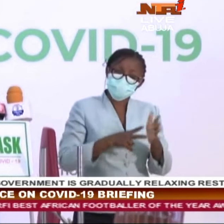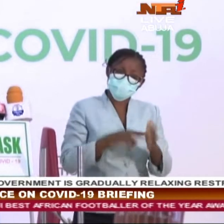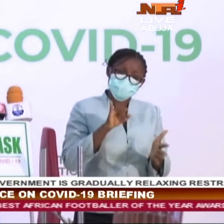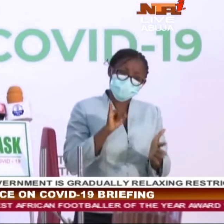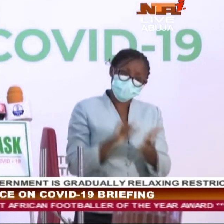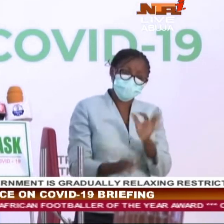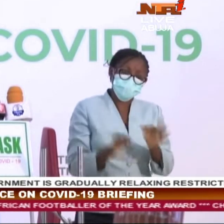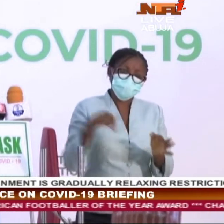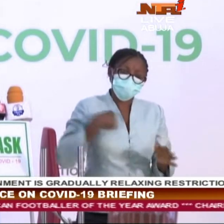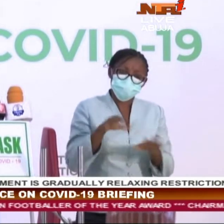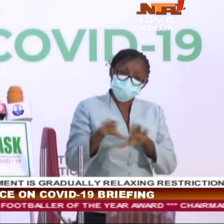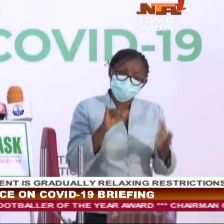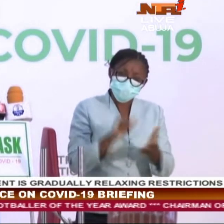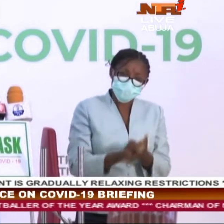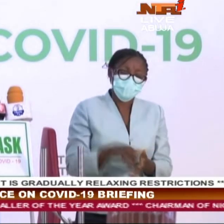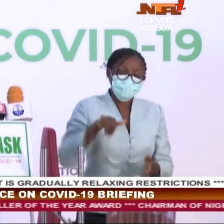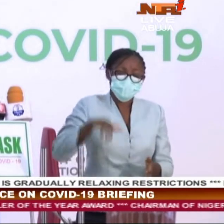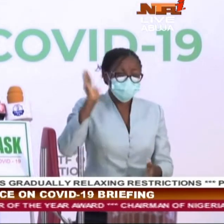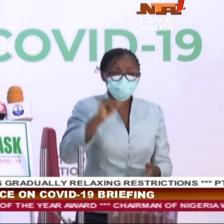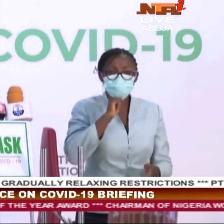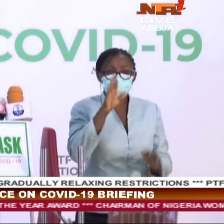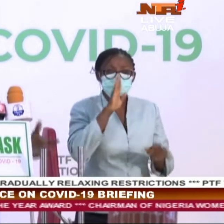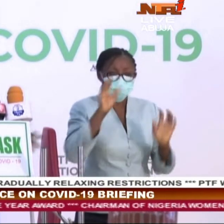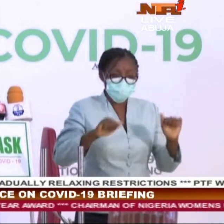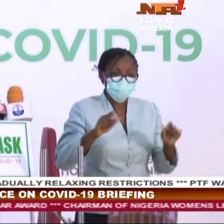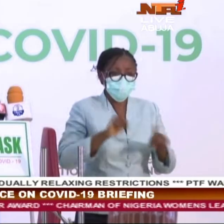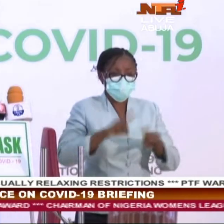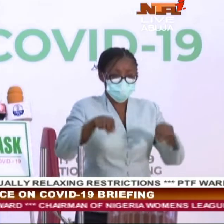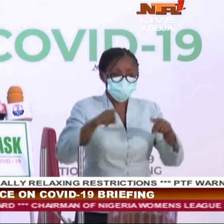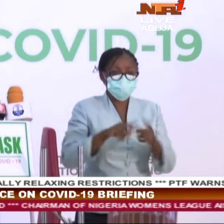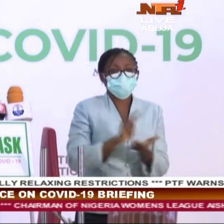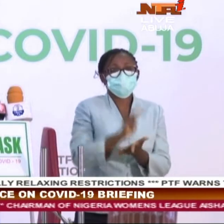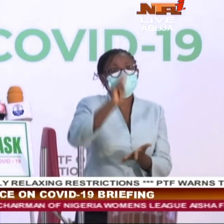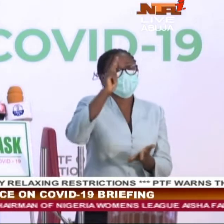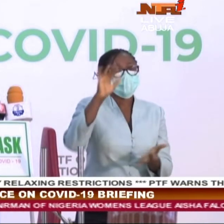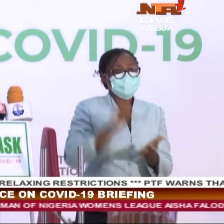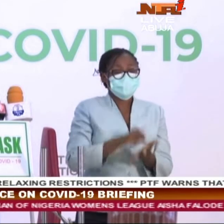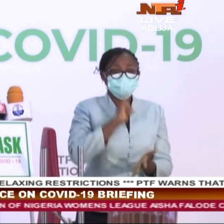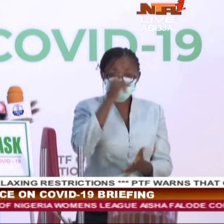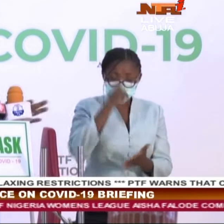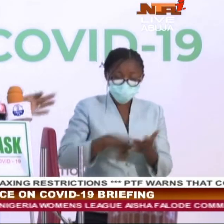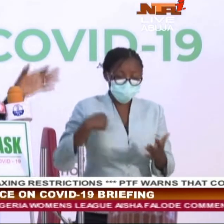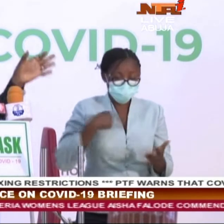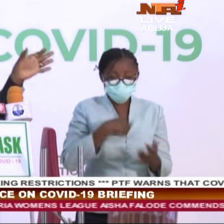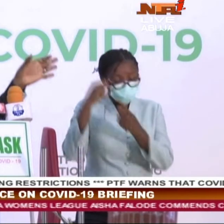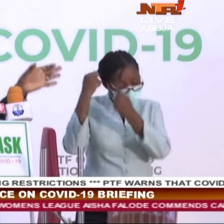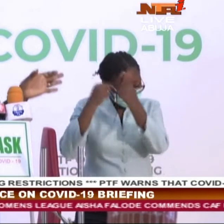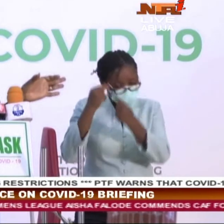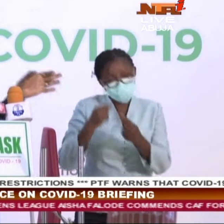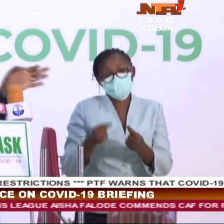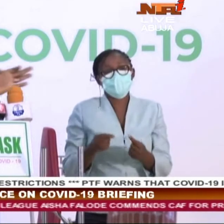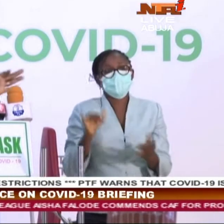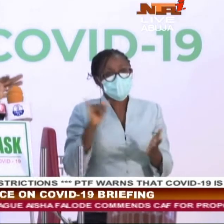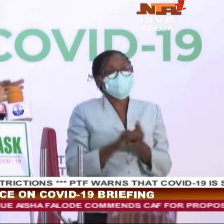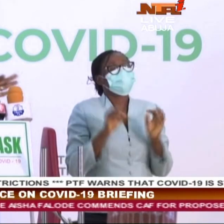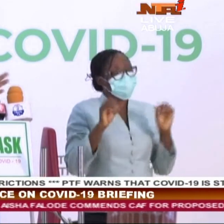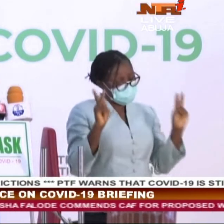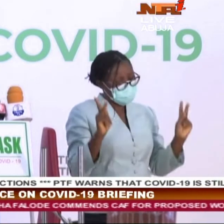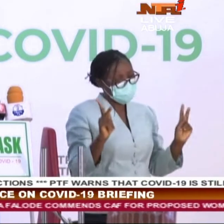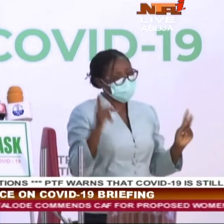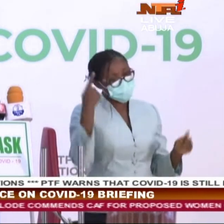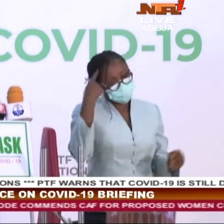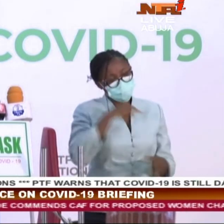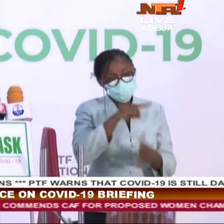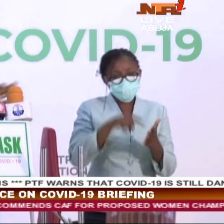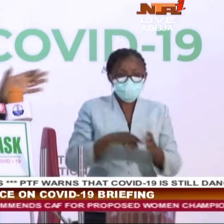the next academic year would not be able to graduate. And those are the balances that we took into consideration by saying that, okay, these classes that will